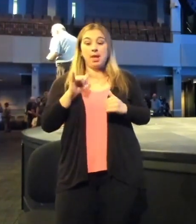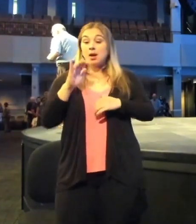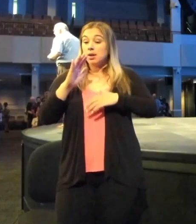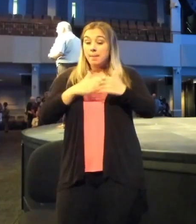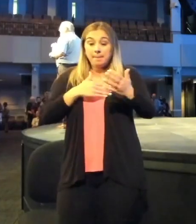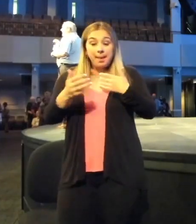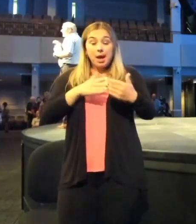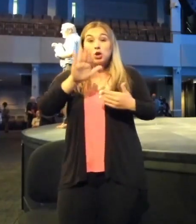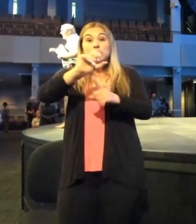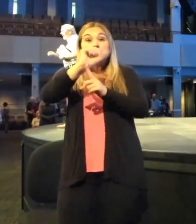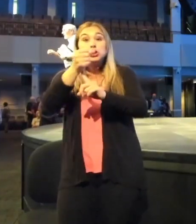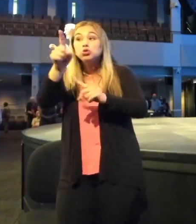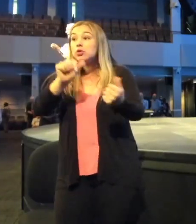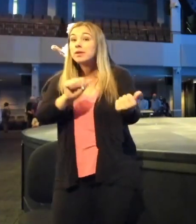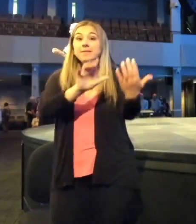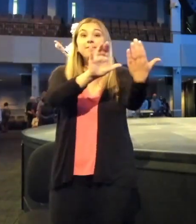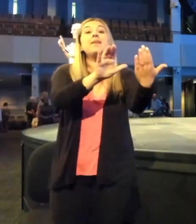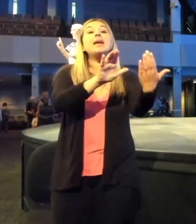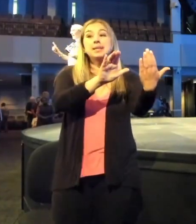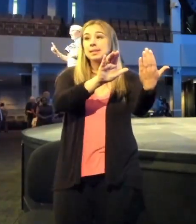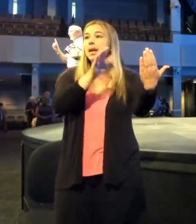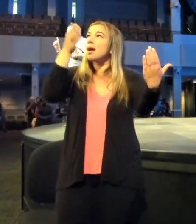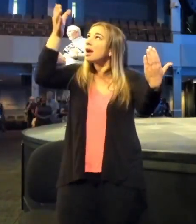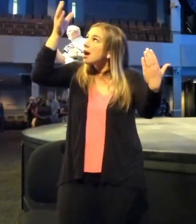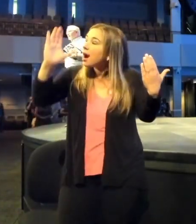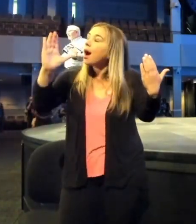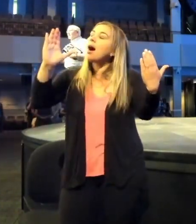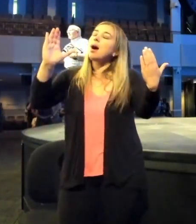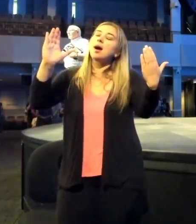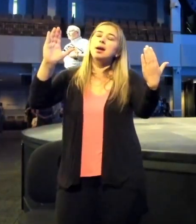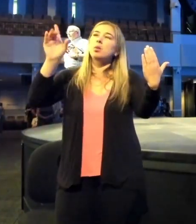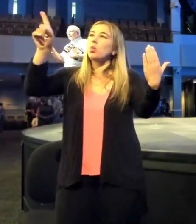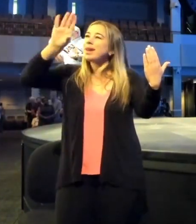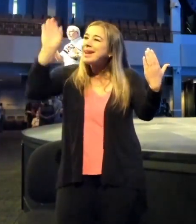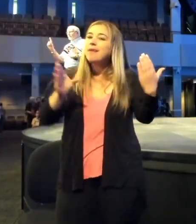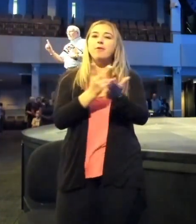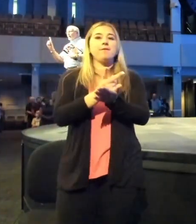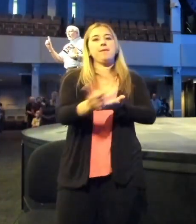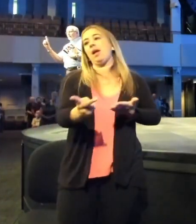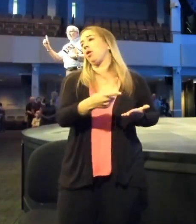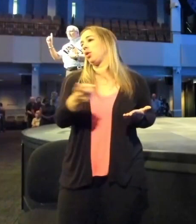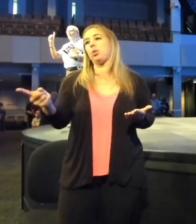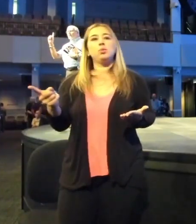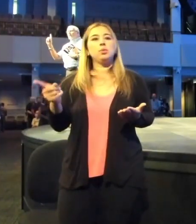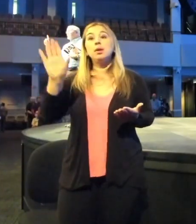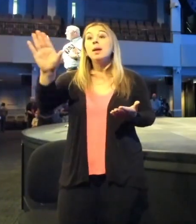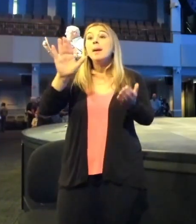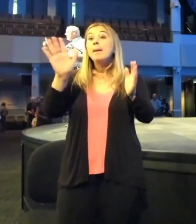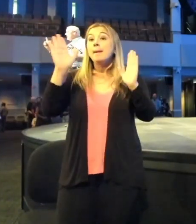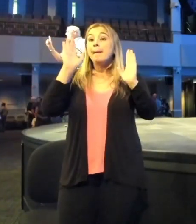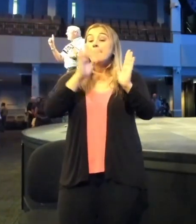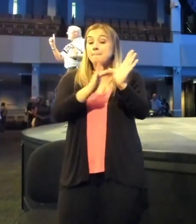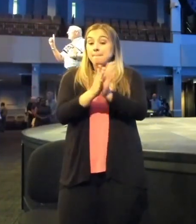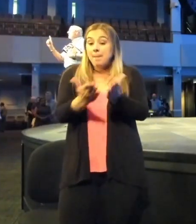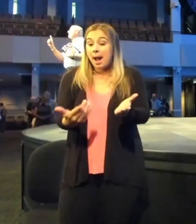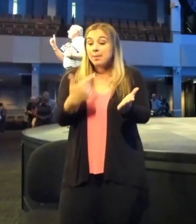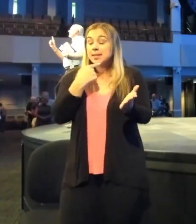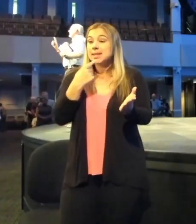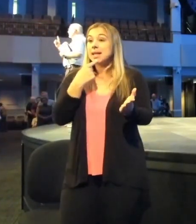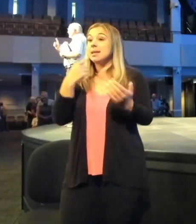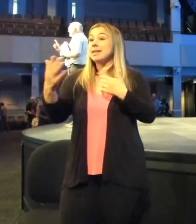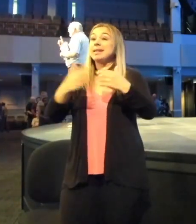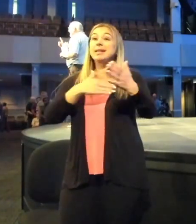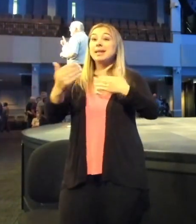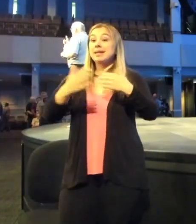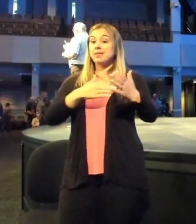you're facing in your life right now, that God will not fail you. The Bible says even